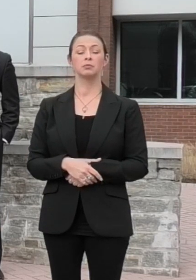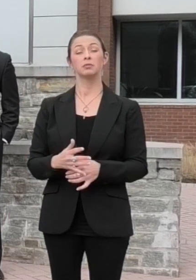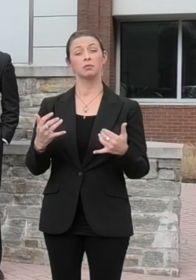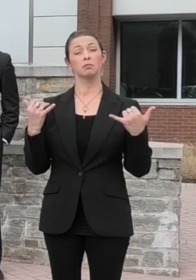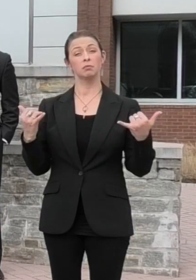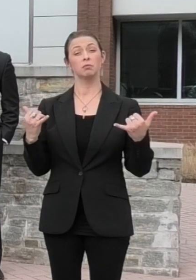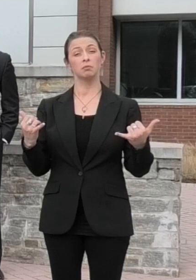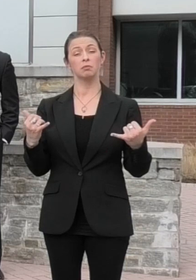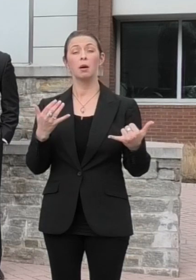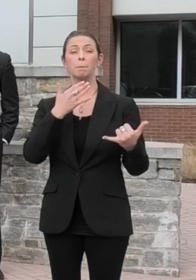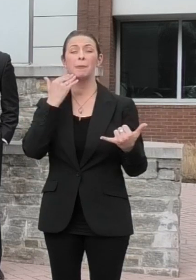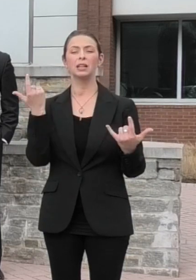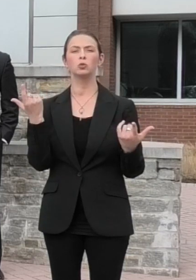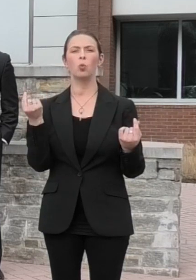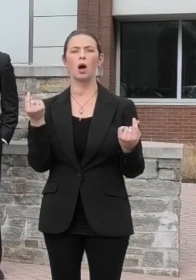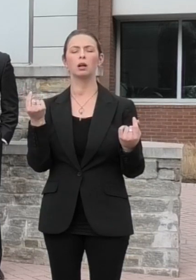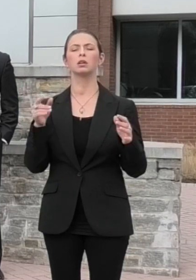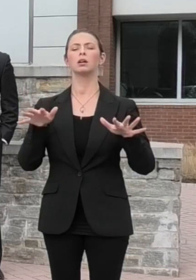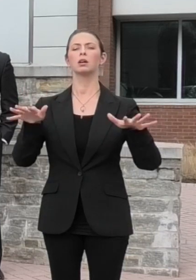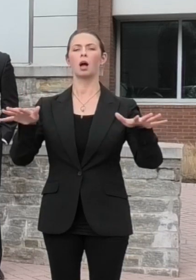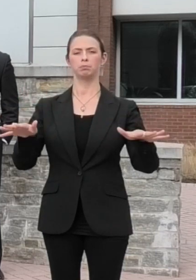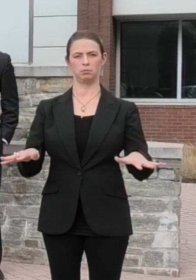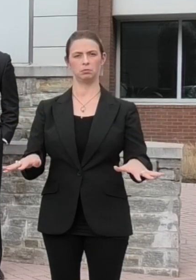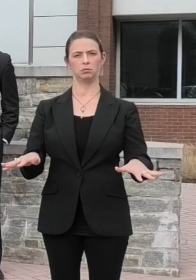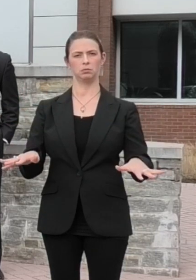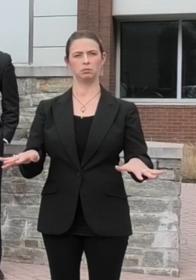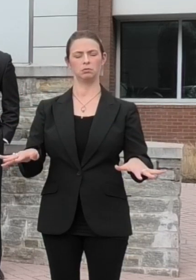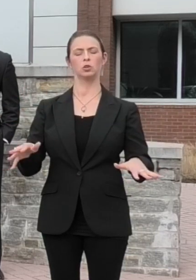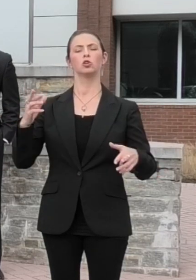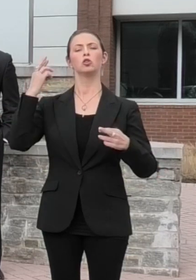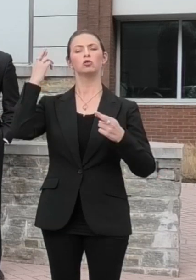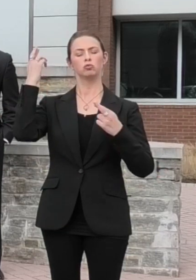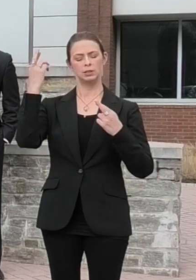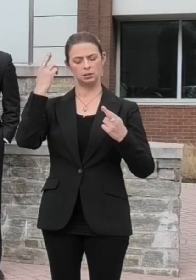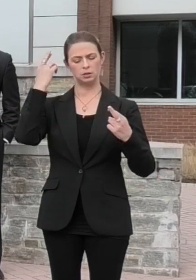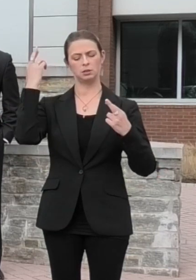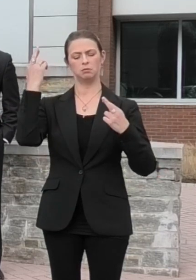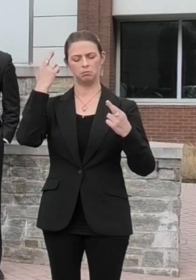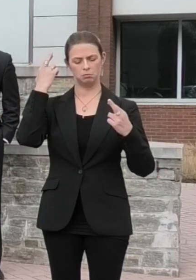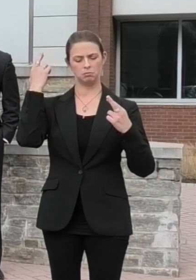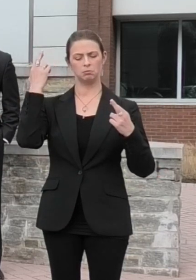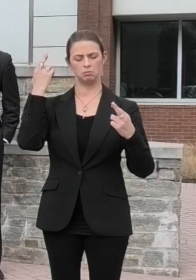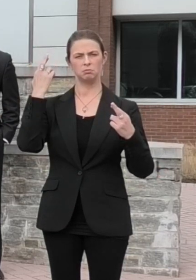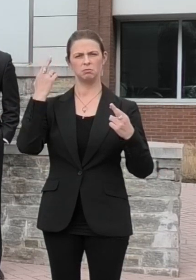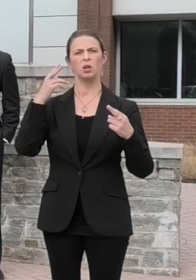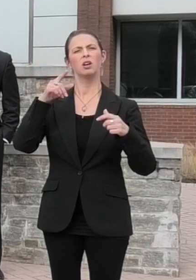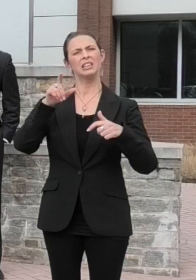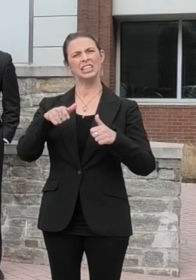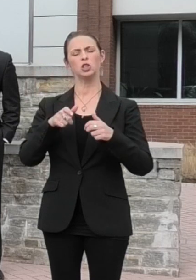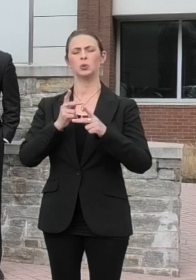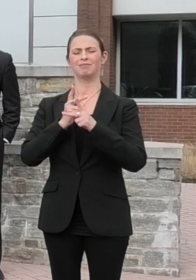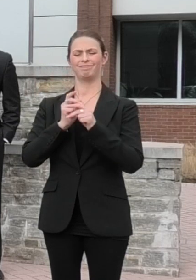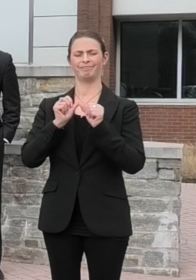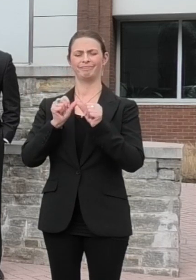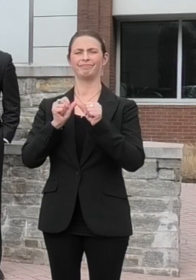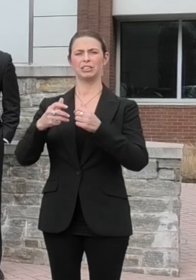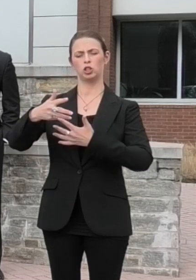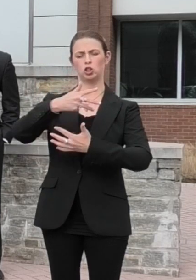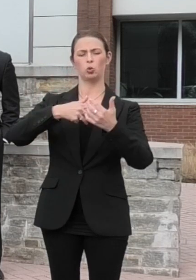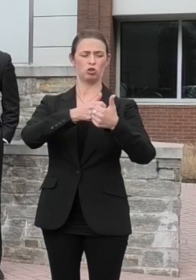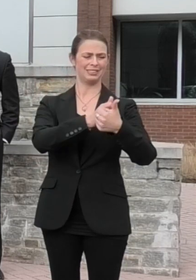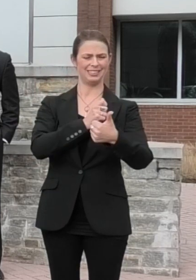for calm and reason. We all need to do our part and continue social distancing,